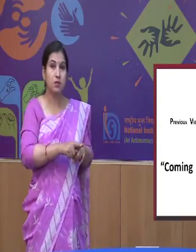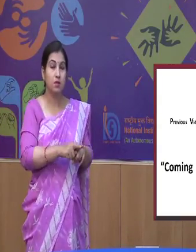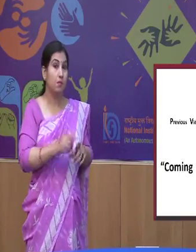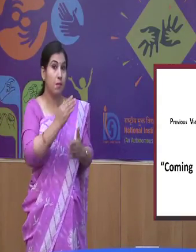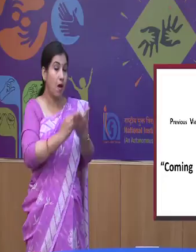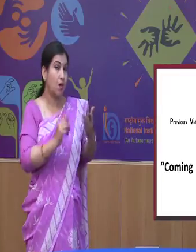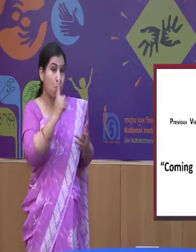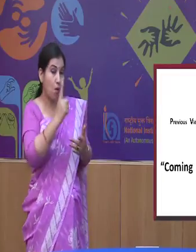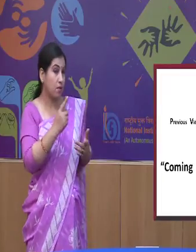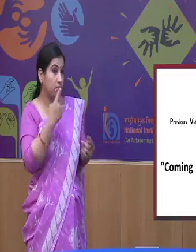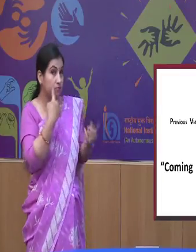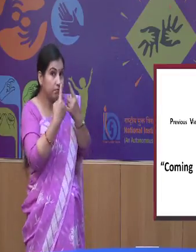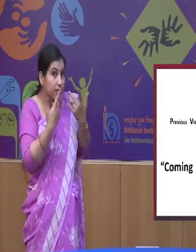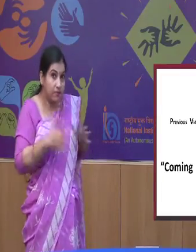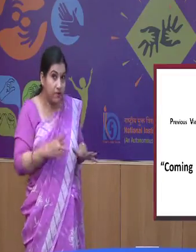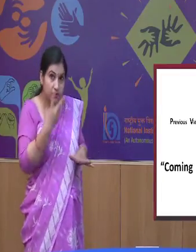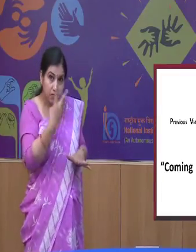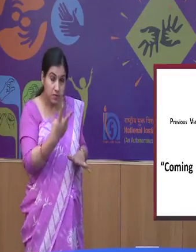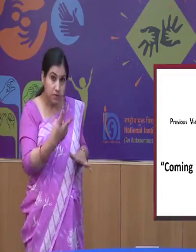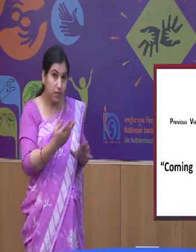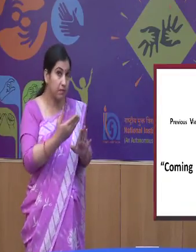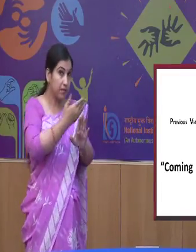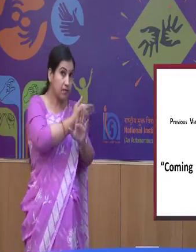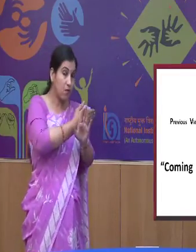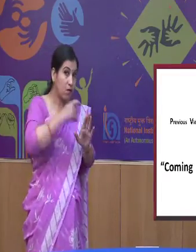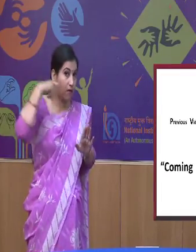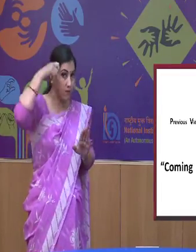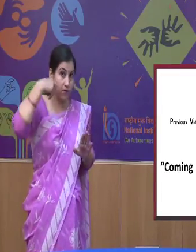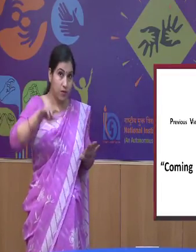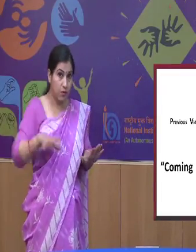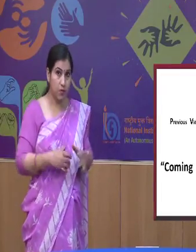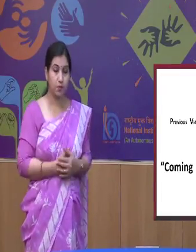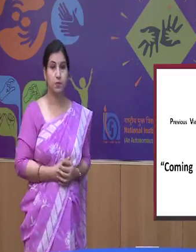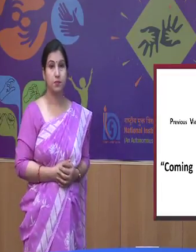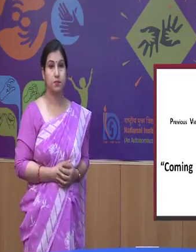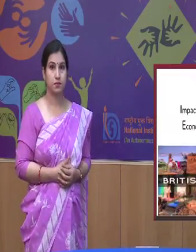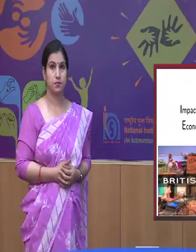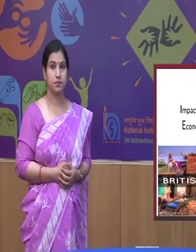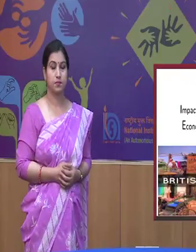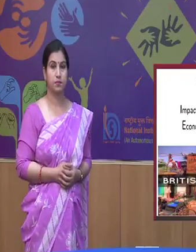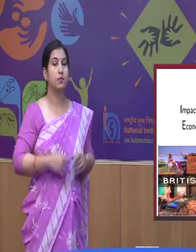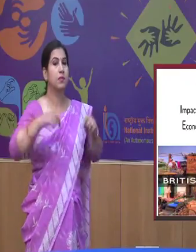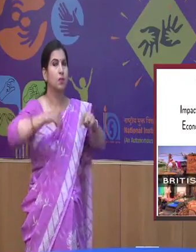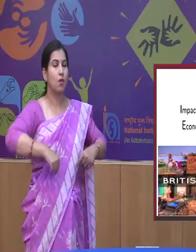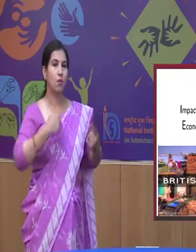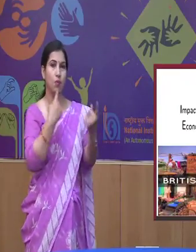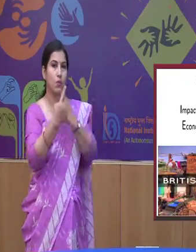part 1 of chapter 5 in our previous video. Today we will take up the part